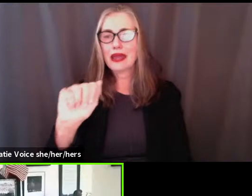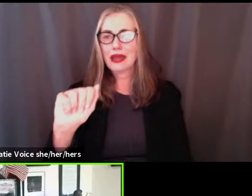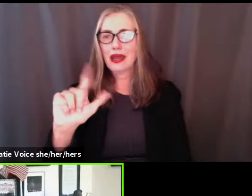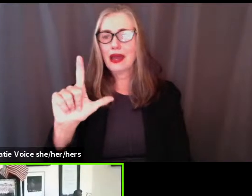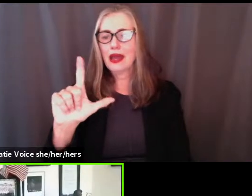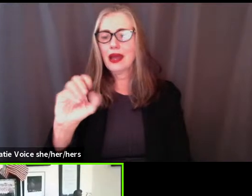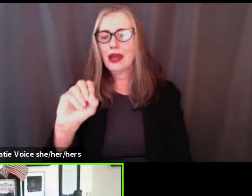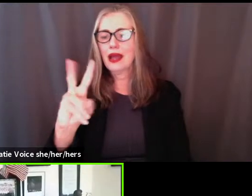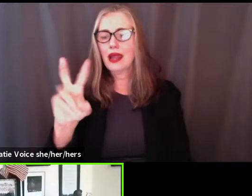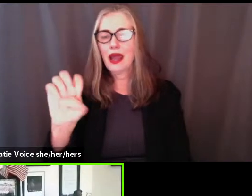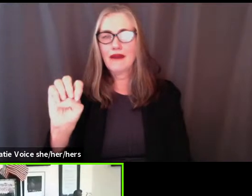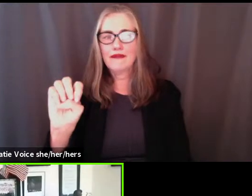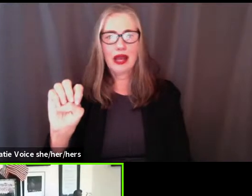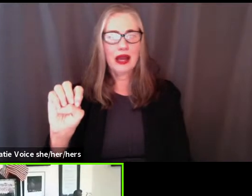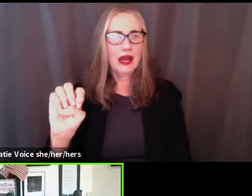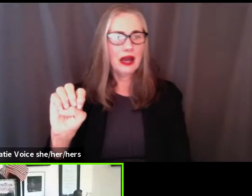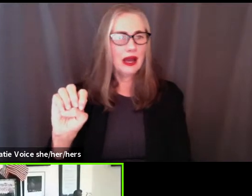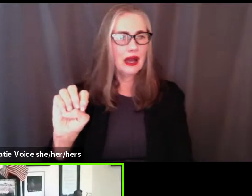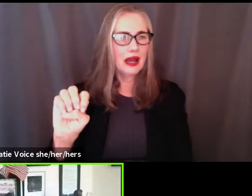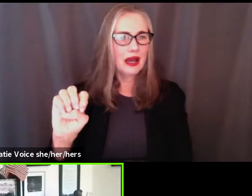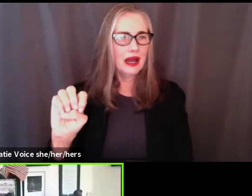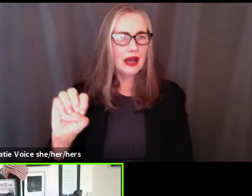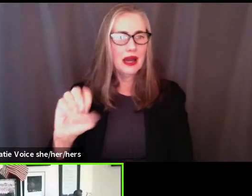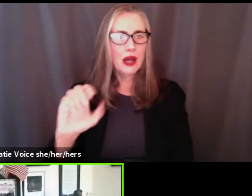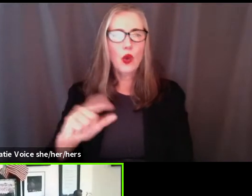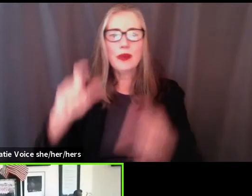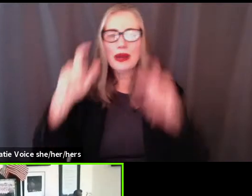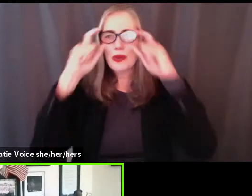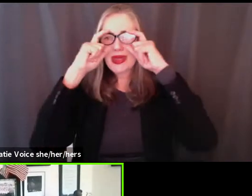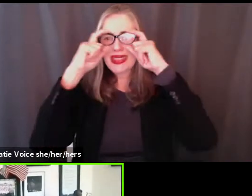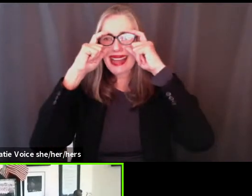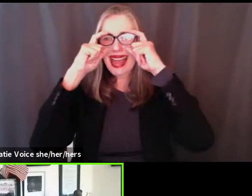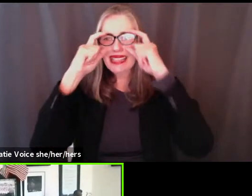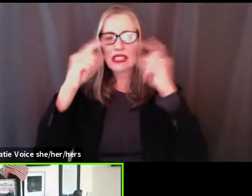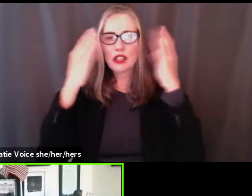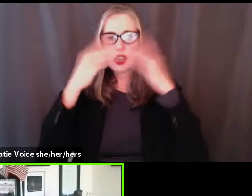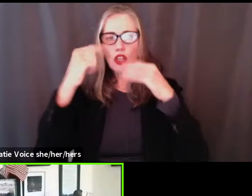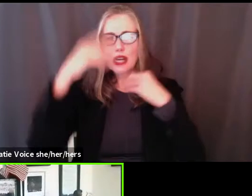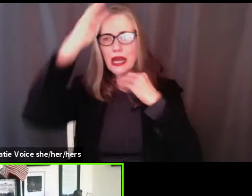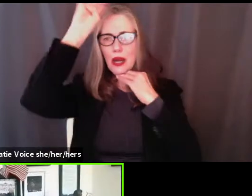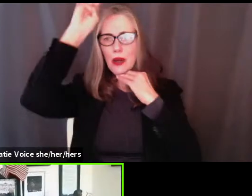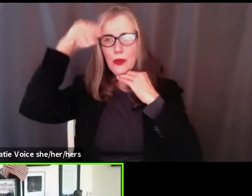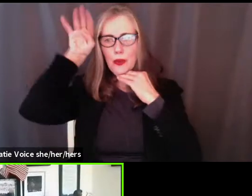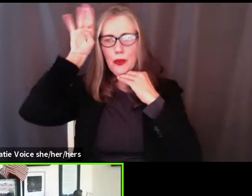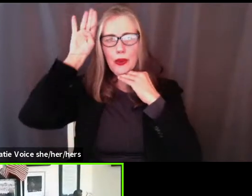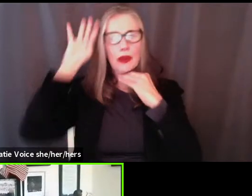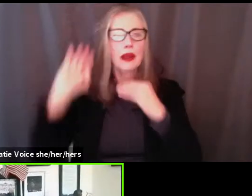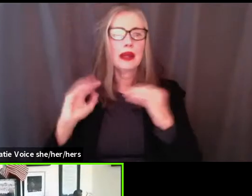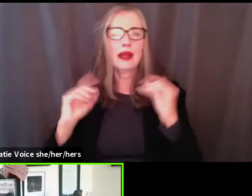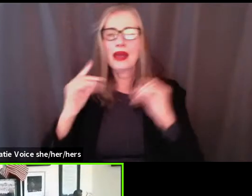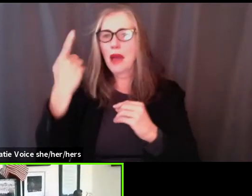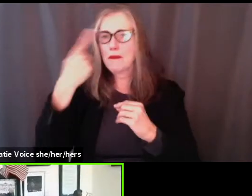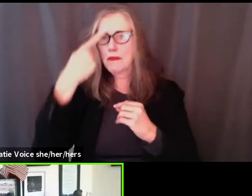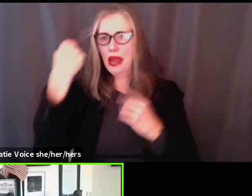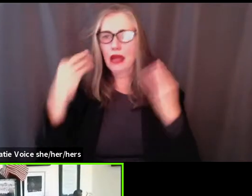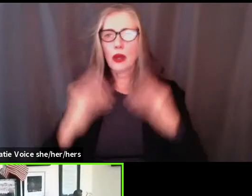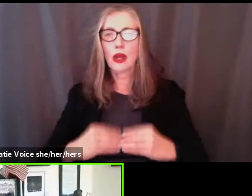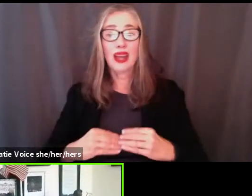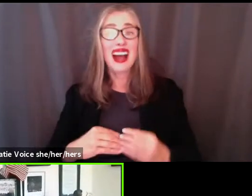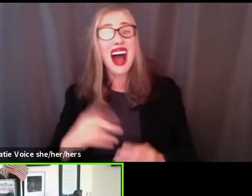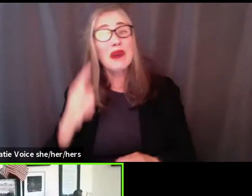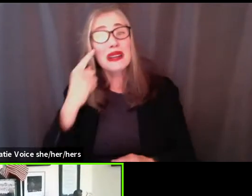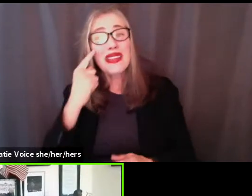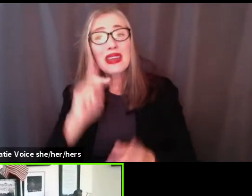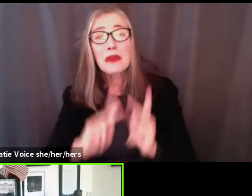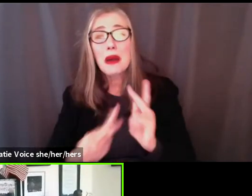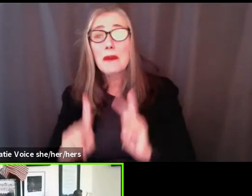Okay, thank you. I would just like for us to keep in mind the consideration of people who may have spent their money on airlines